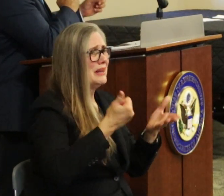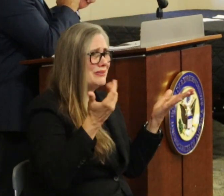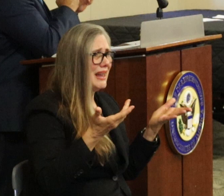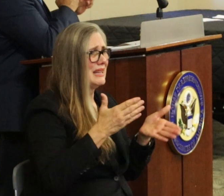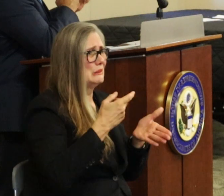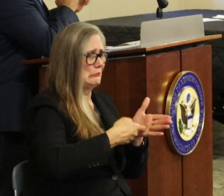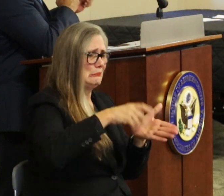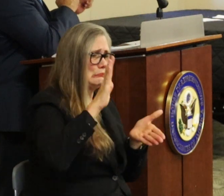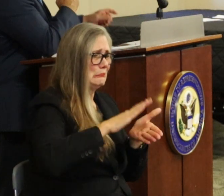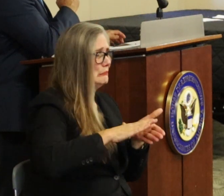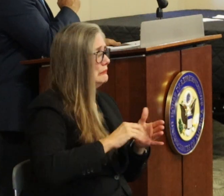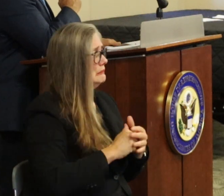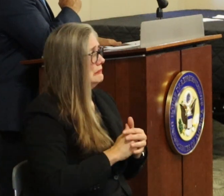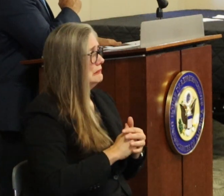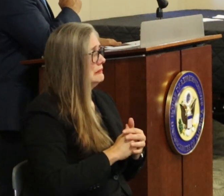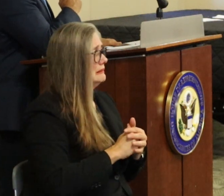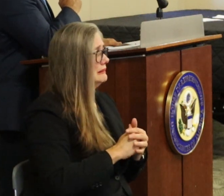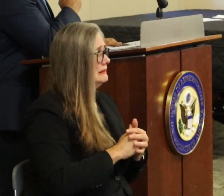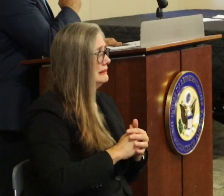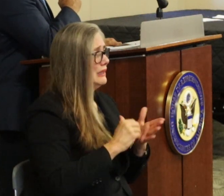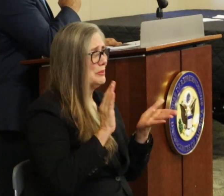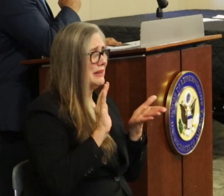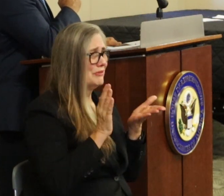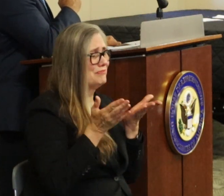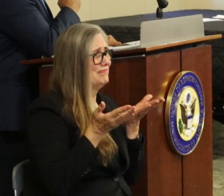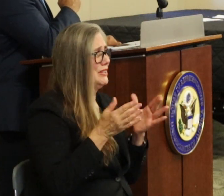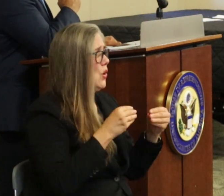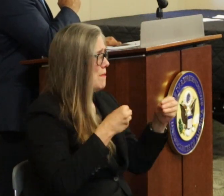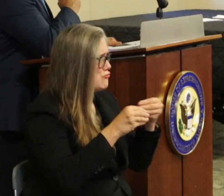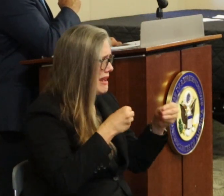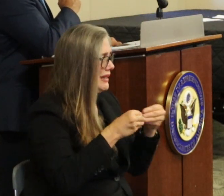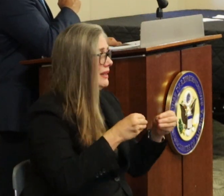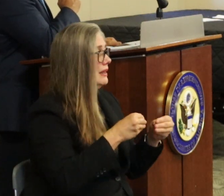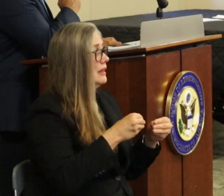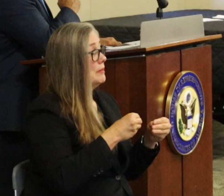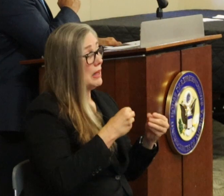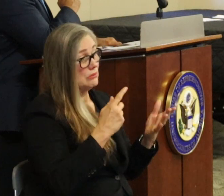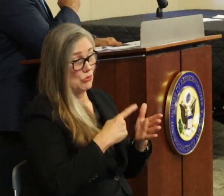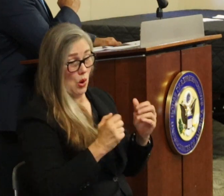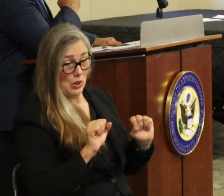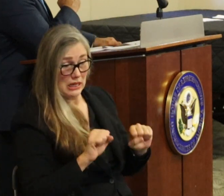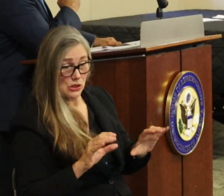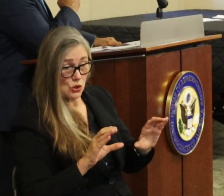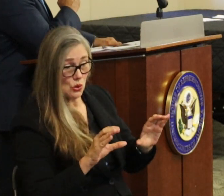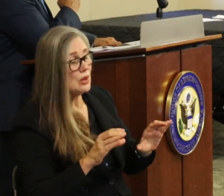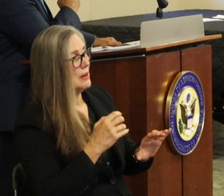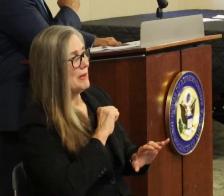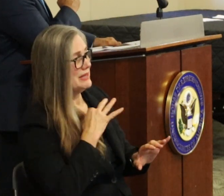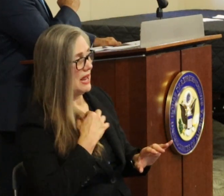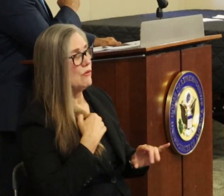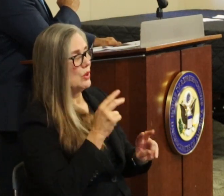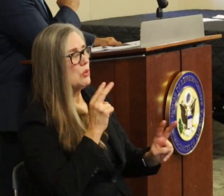but in terms of what the federal government can do, my staff and I will go back and look at a number of funding streams. I know